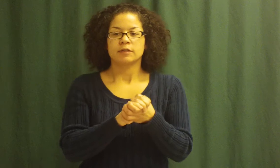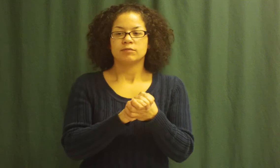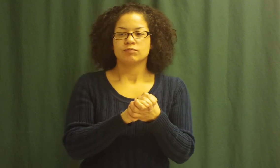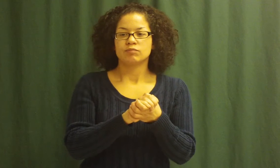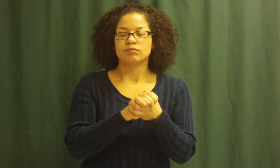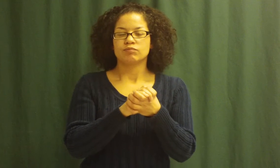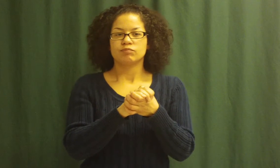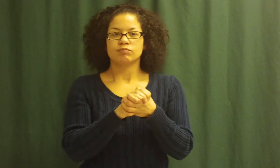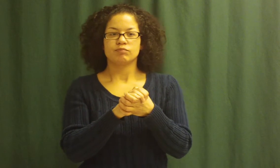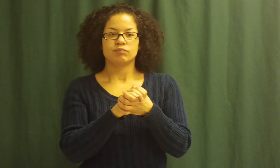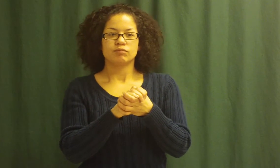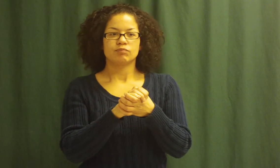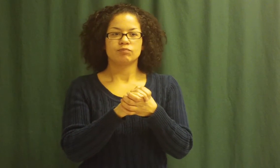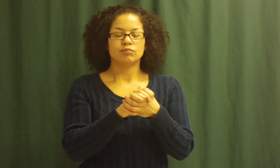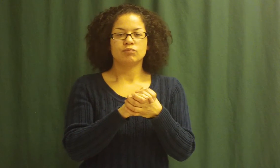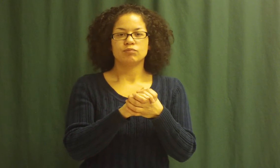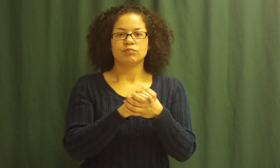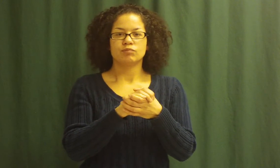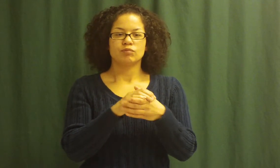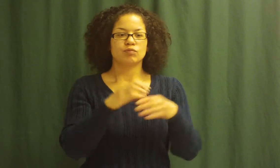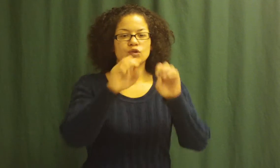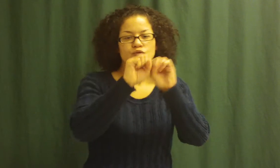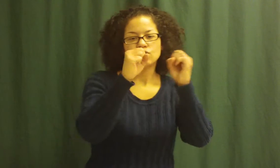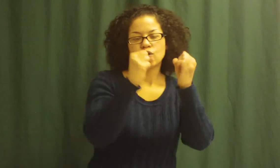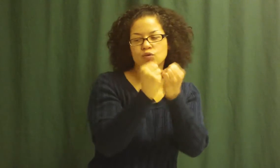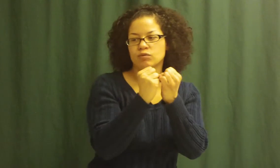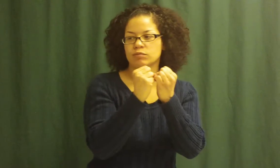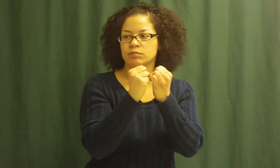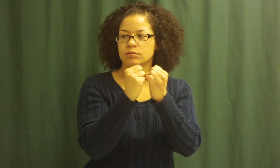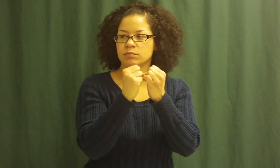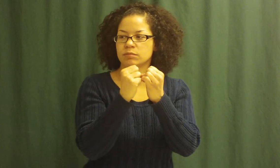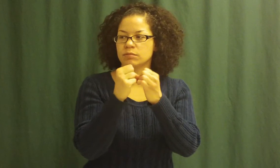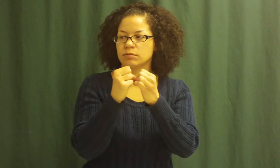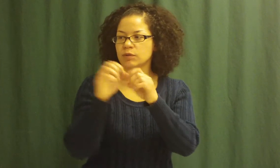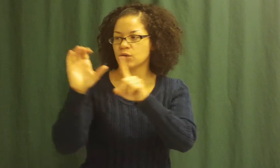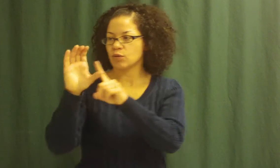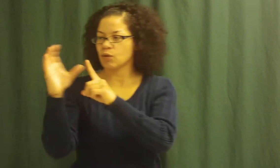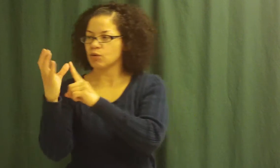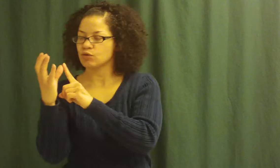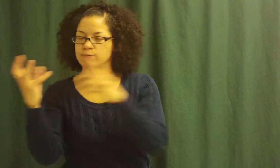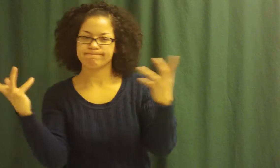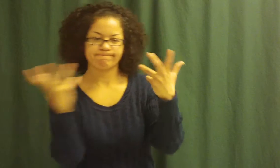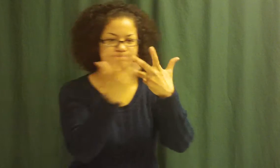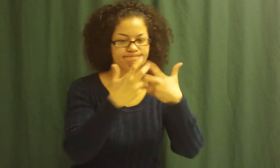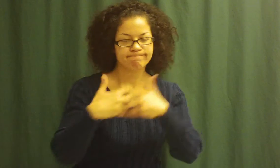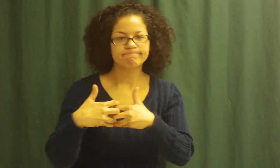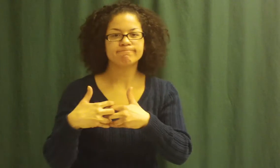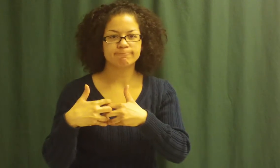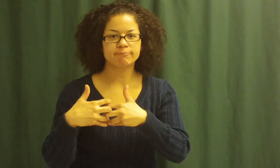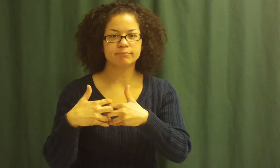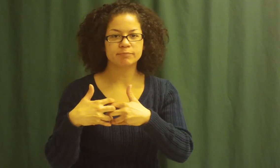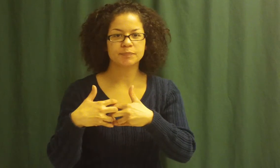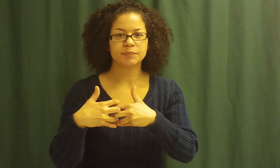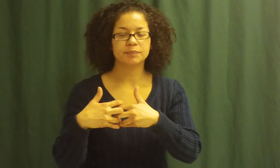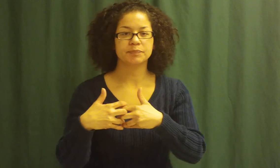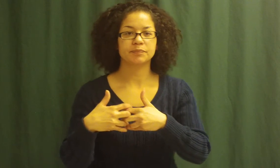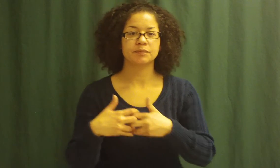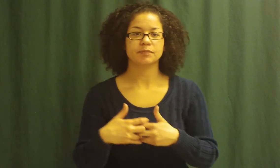is, they believe that specific behaviors result from social factors that activate